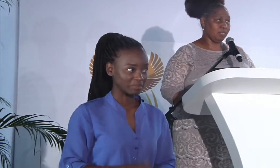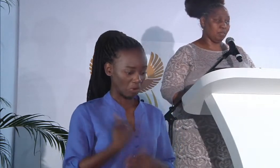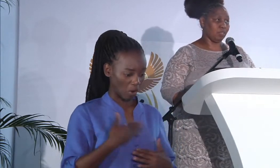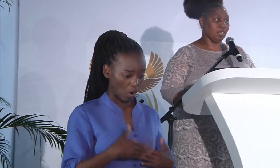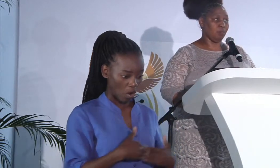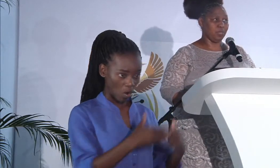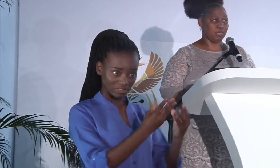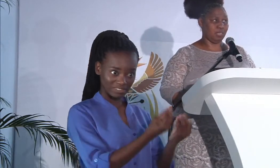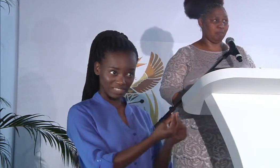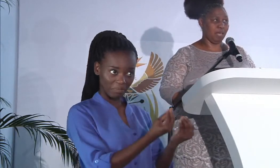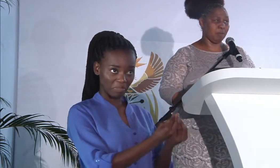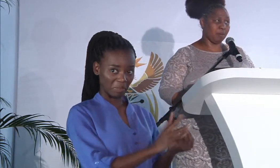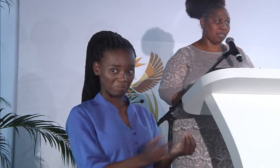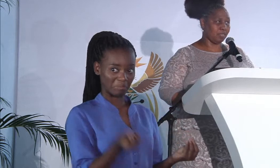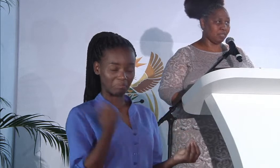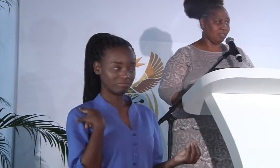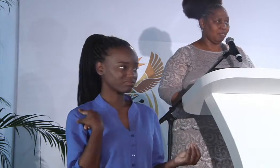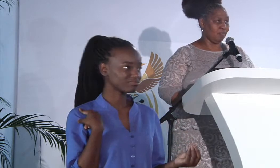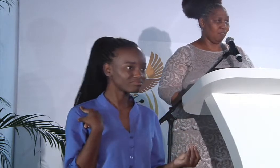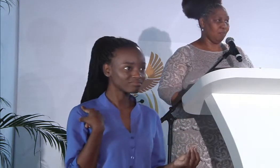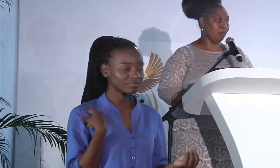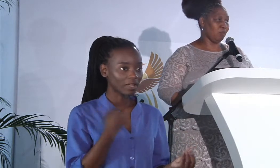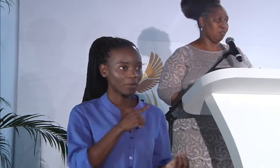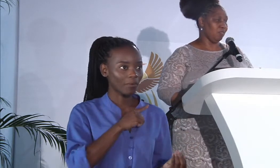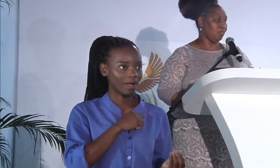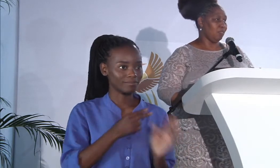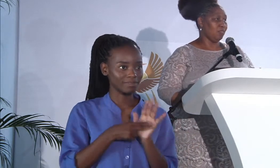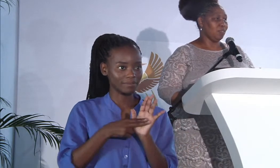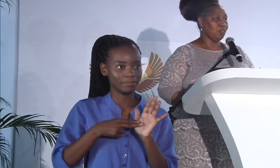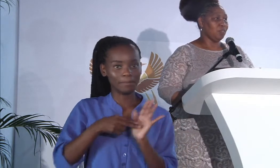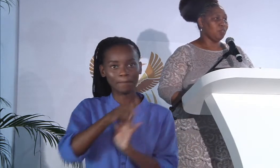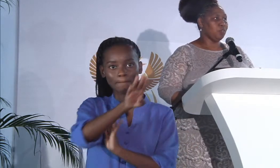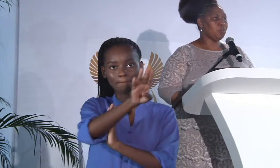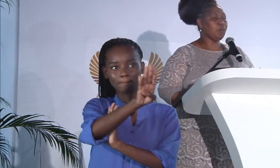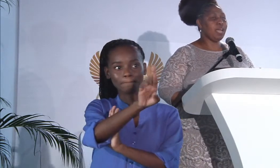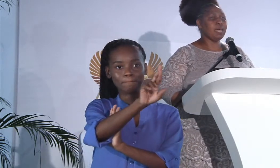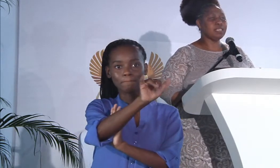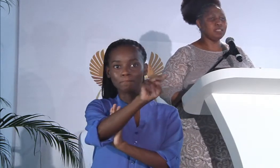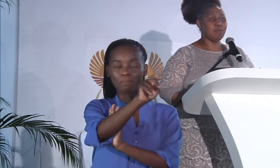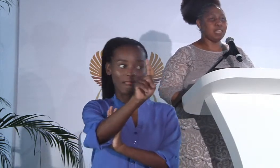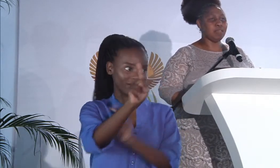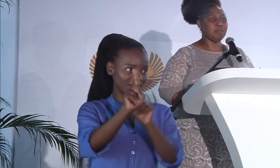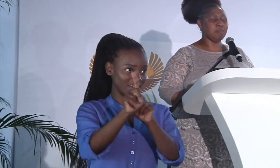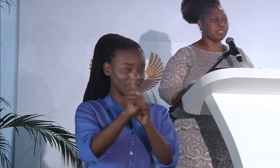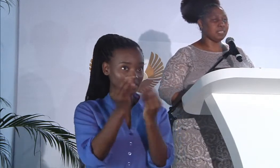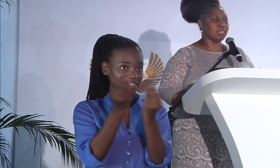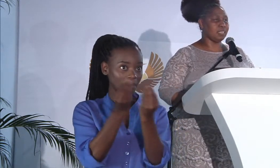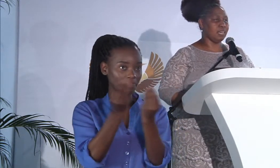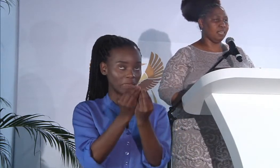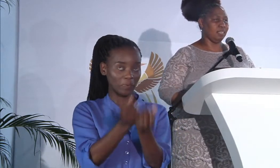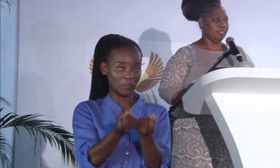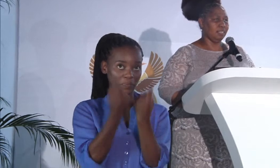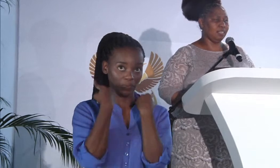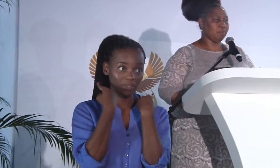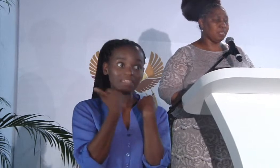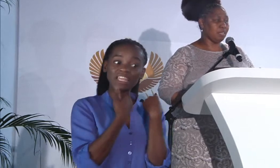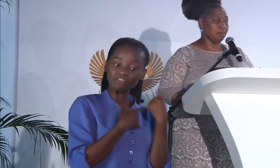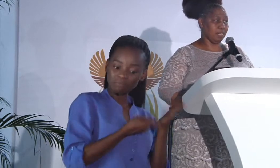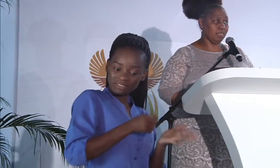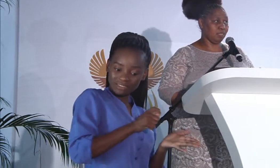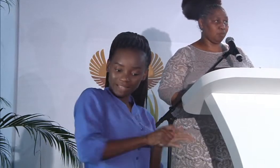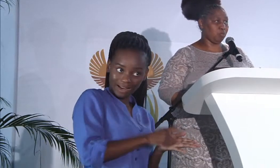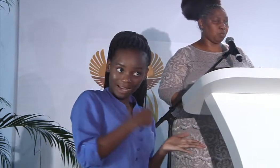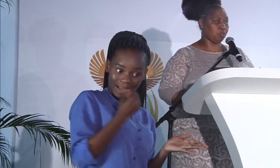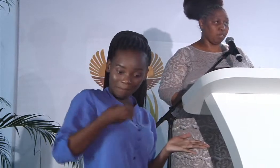understand because I always say, me, I'm a brand on my own. So when I attach my name and my signature, it means I'm